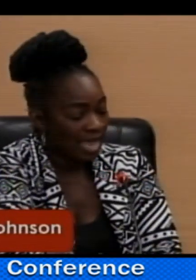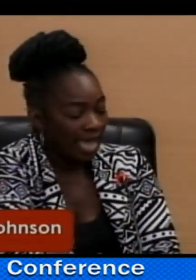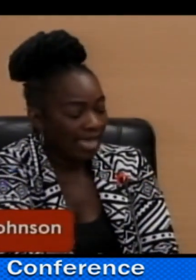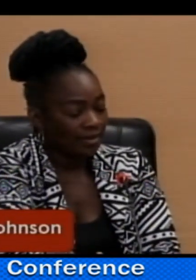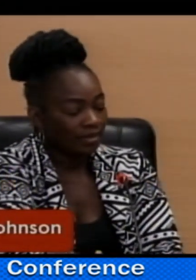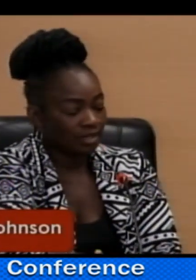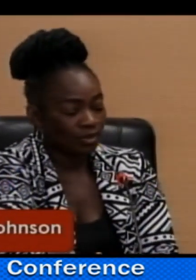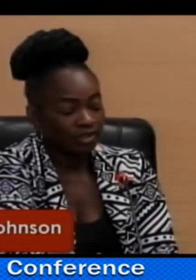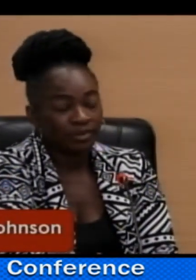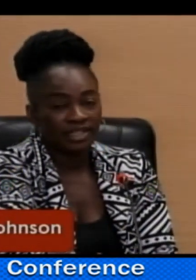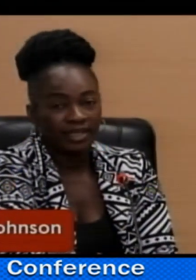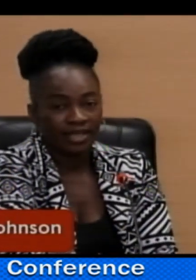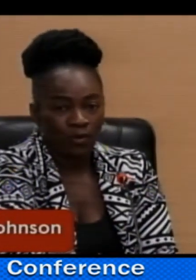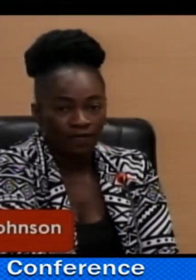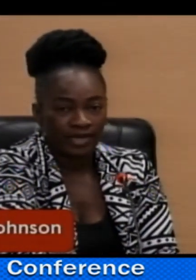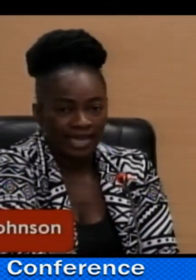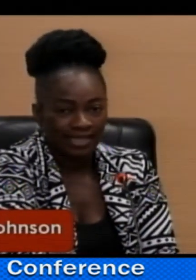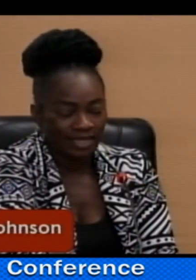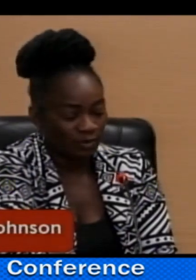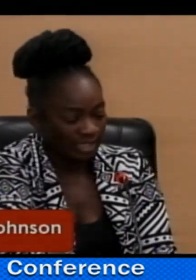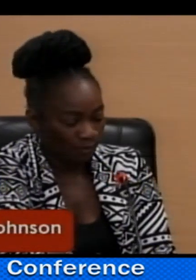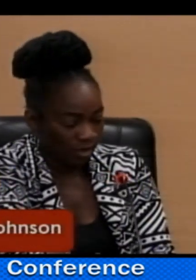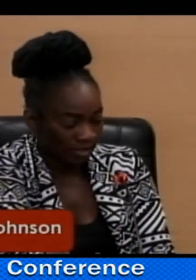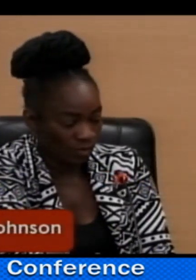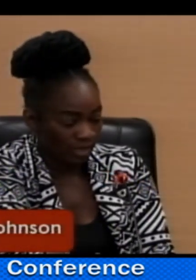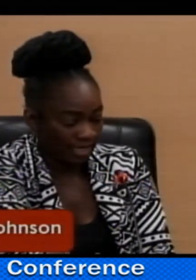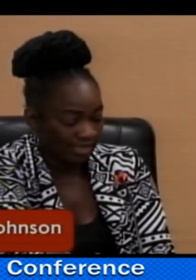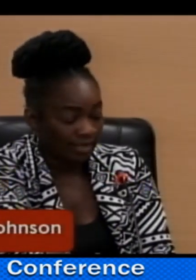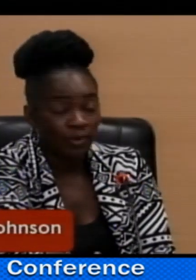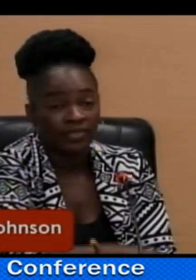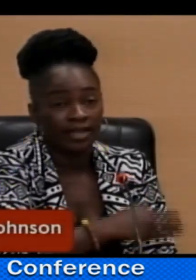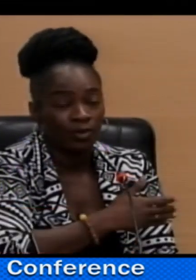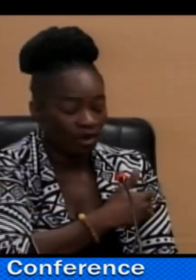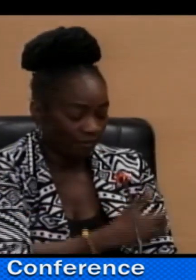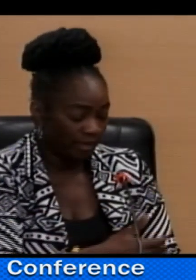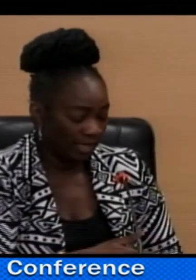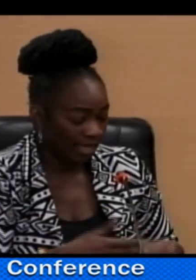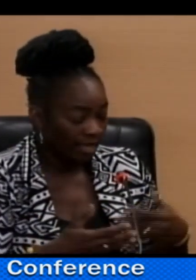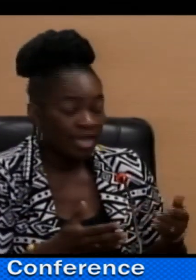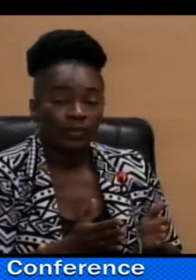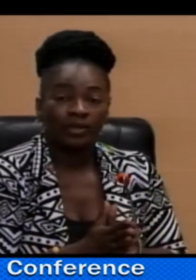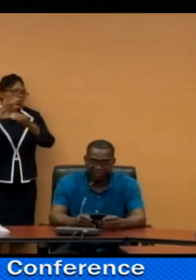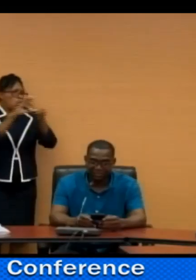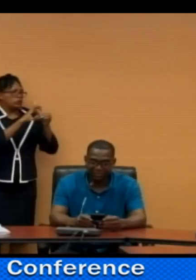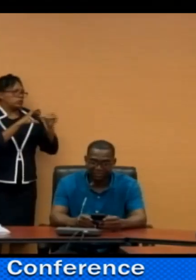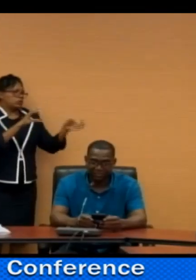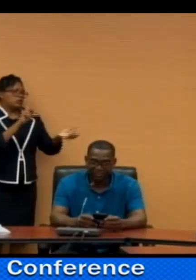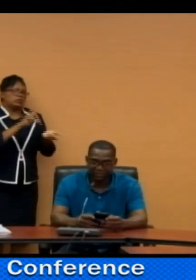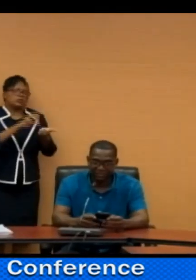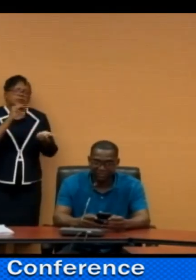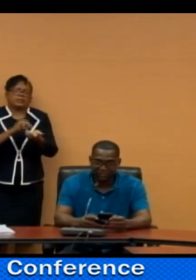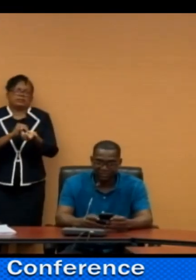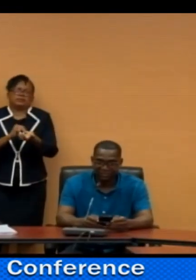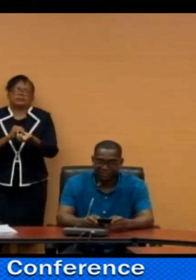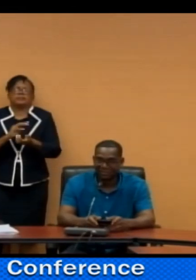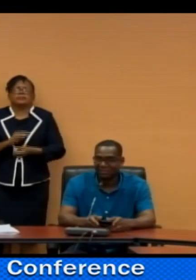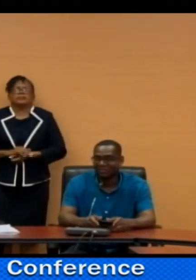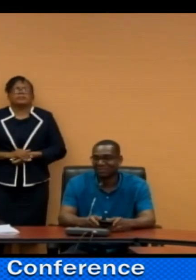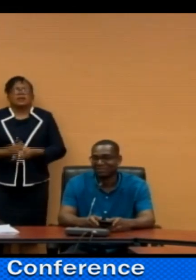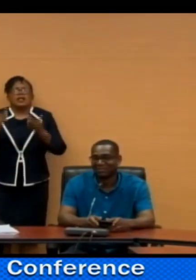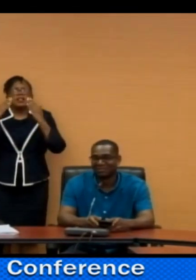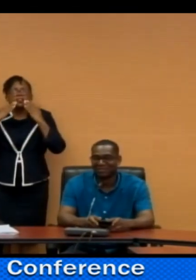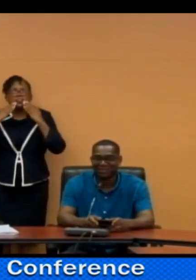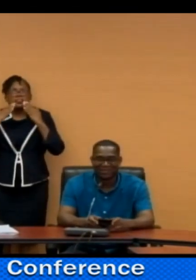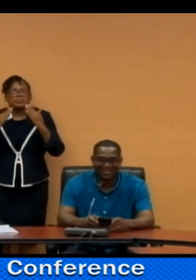Officer, and Dr. George Mitchell, the COVID-19 Response Coordinator. We thank you all for being here. We also thank our colleagues for being here, those of